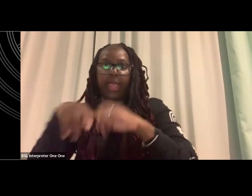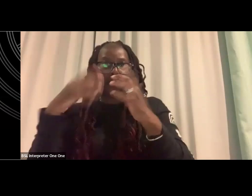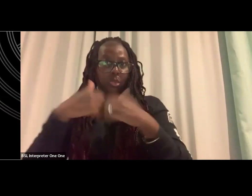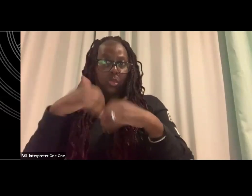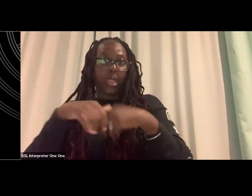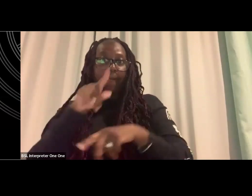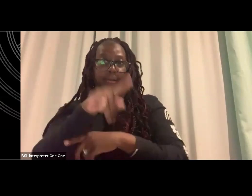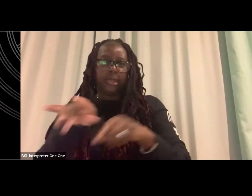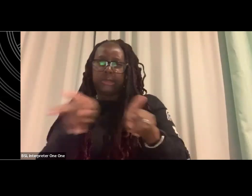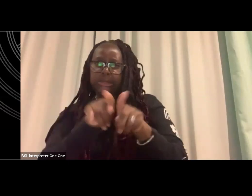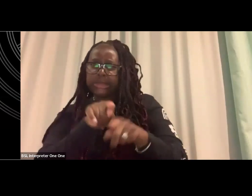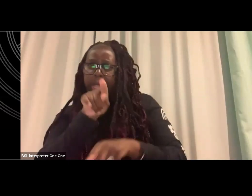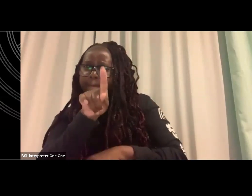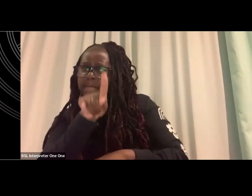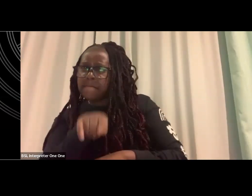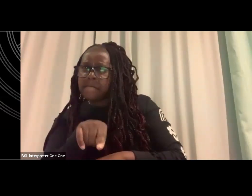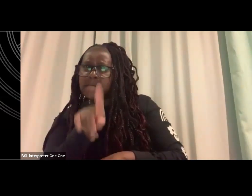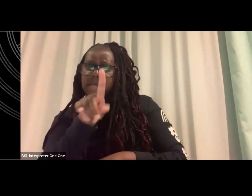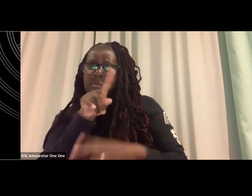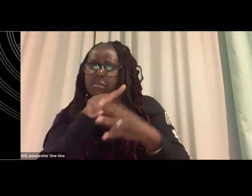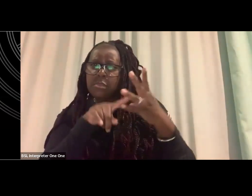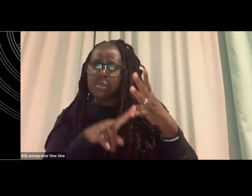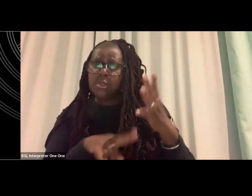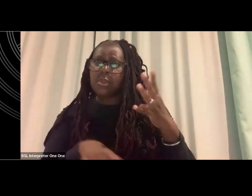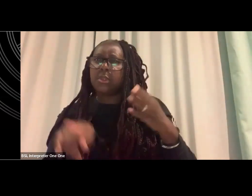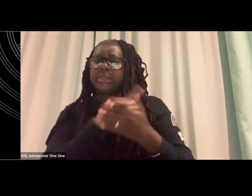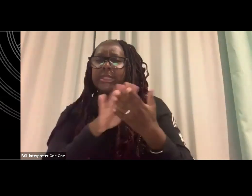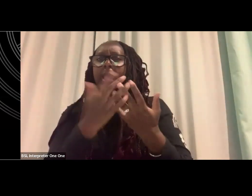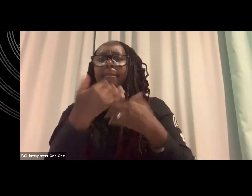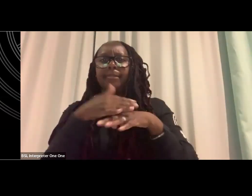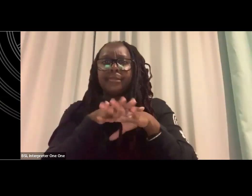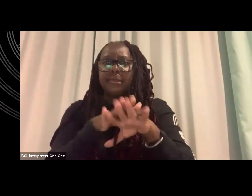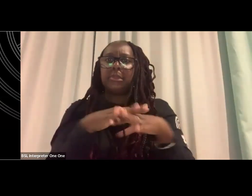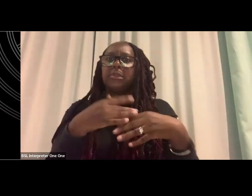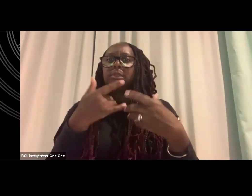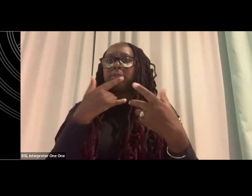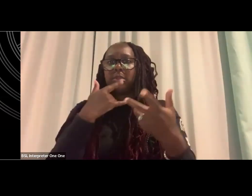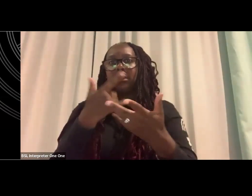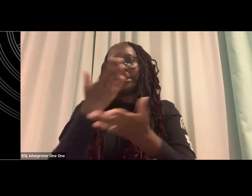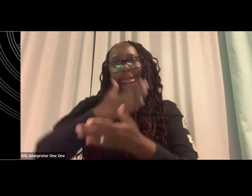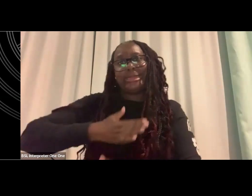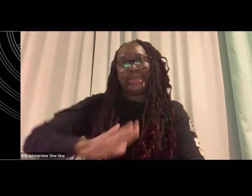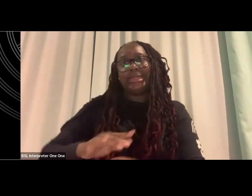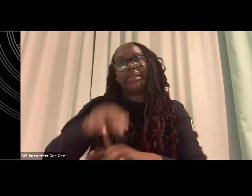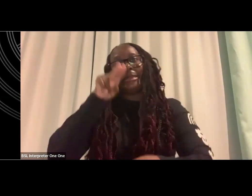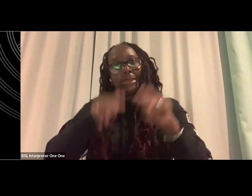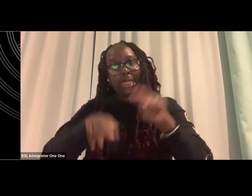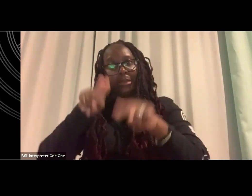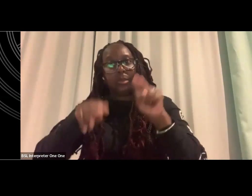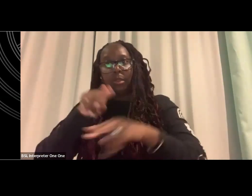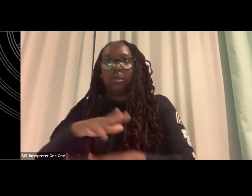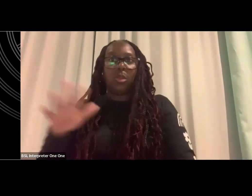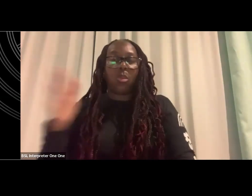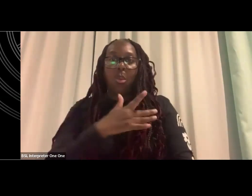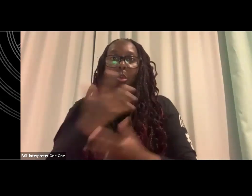most incomplete of them is about that intergenerational benefits and burdens assessment, which I think many of us